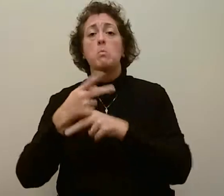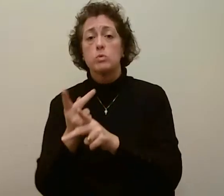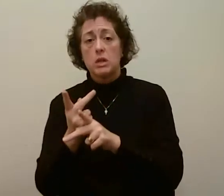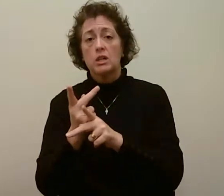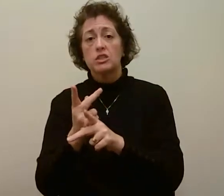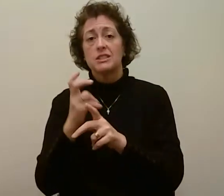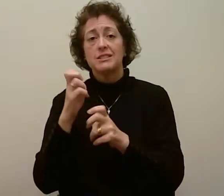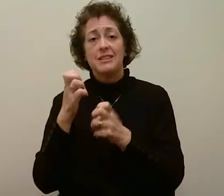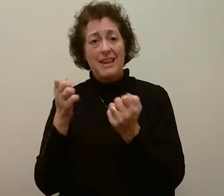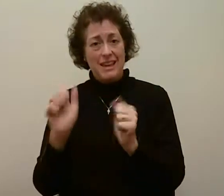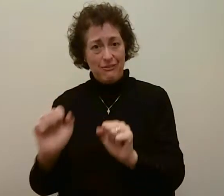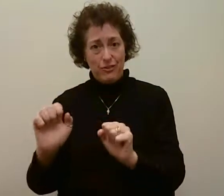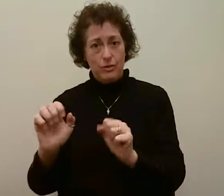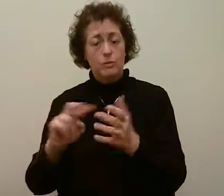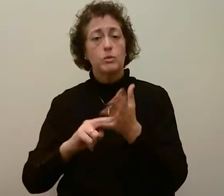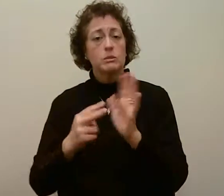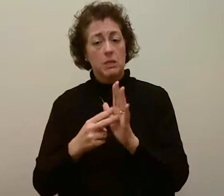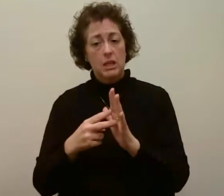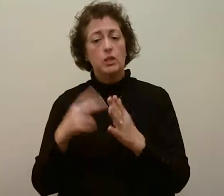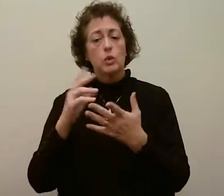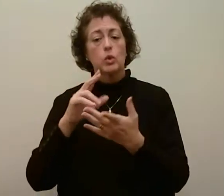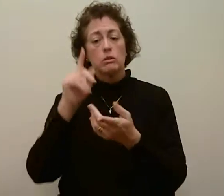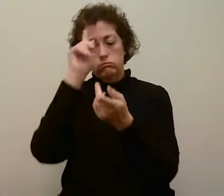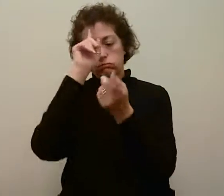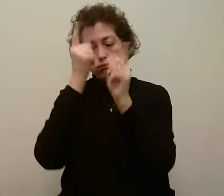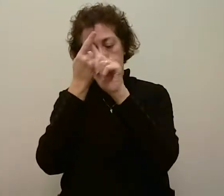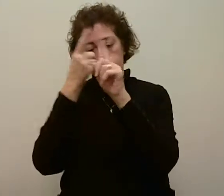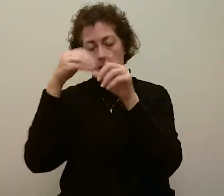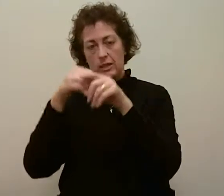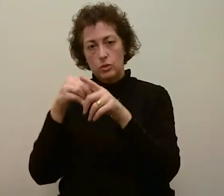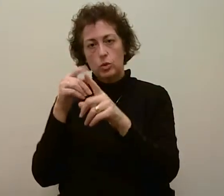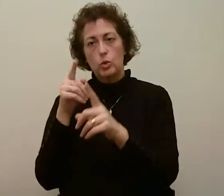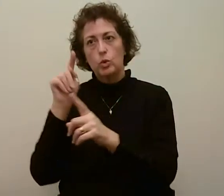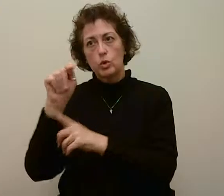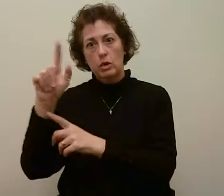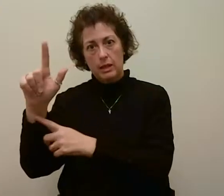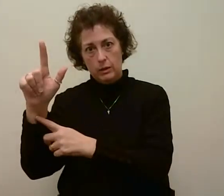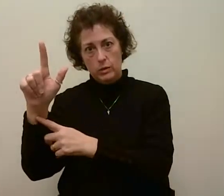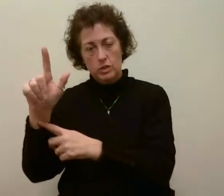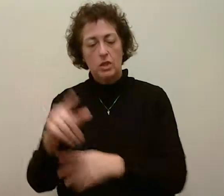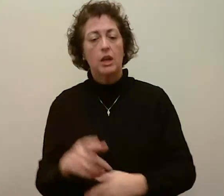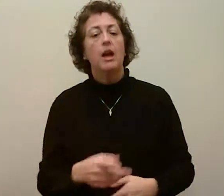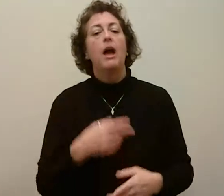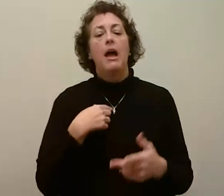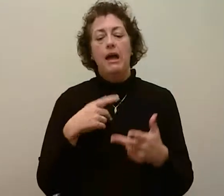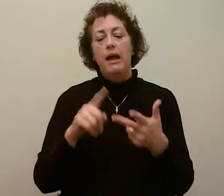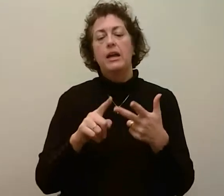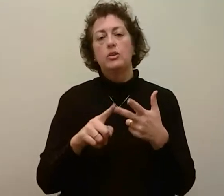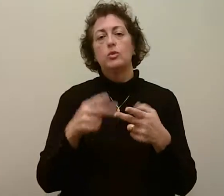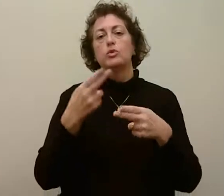target language. And your short-term memory effort, where you're storing information until it can be produced into the target